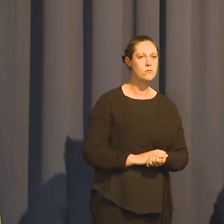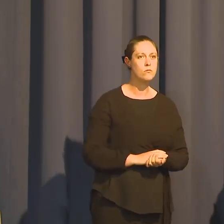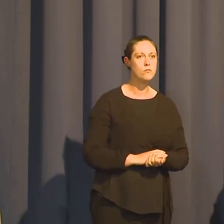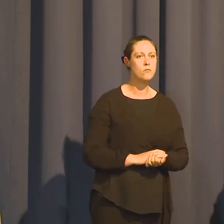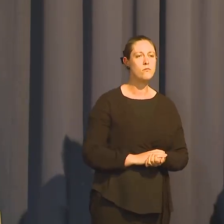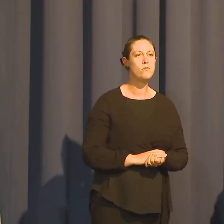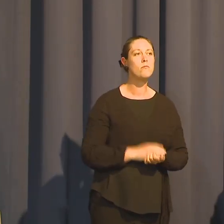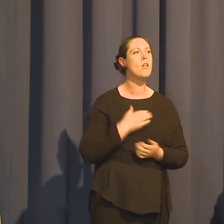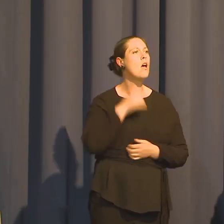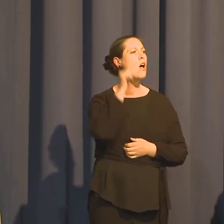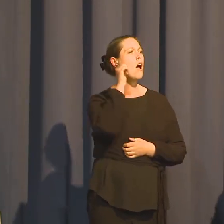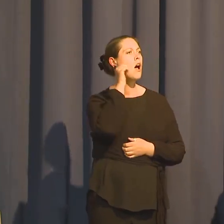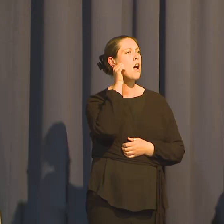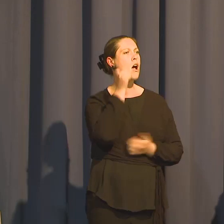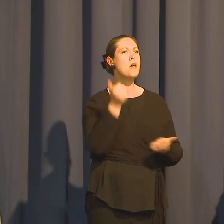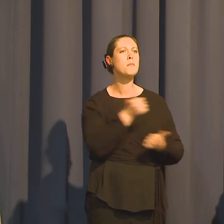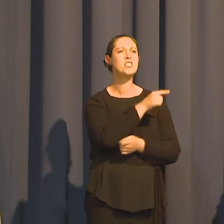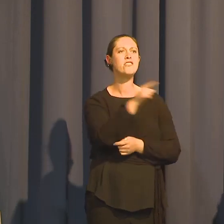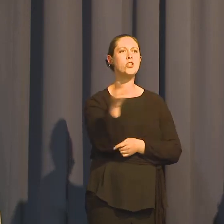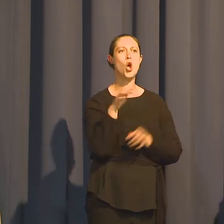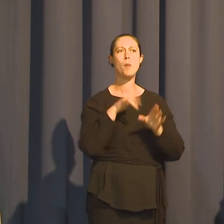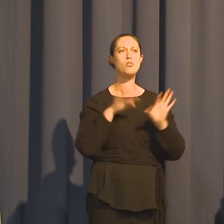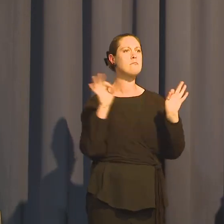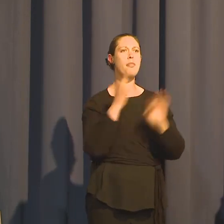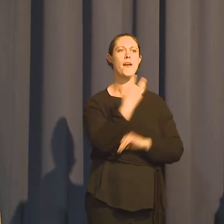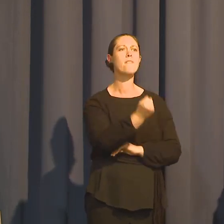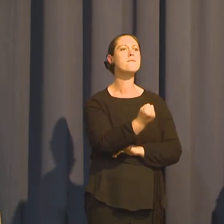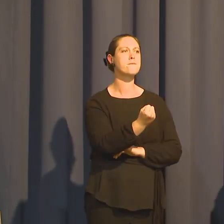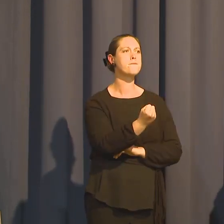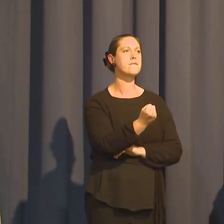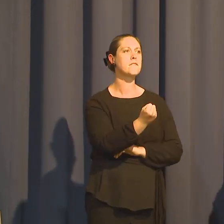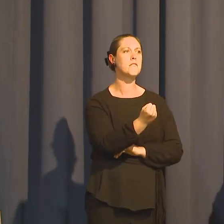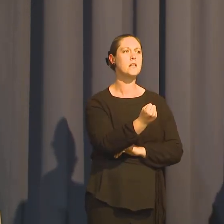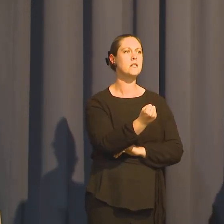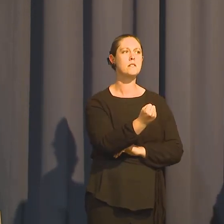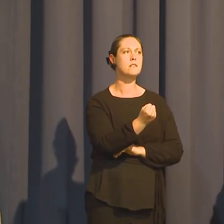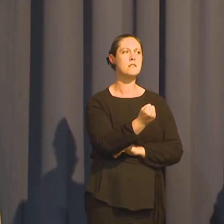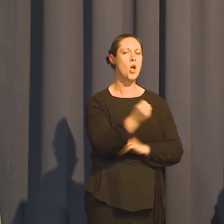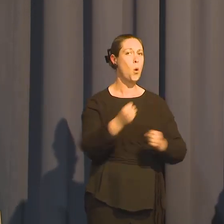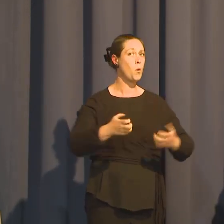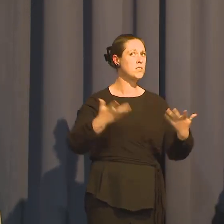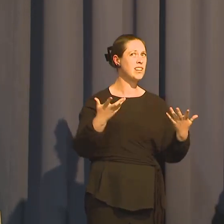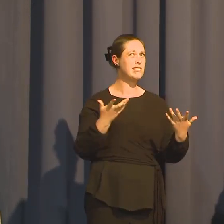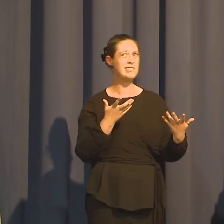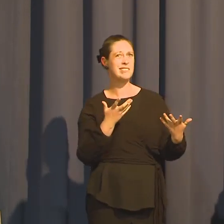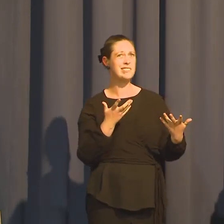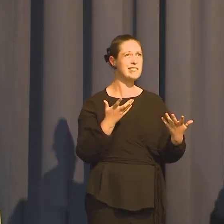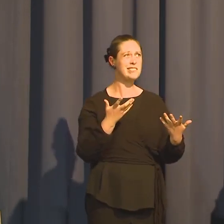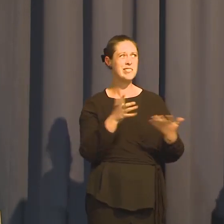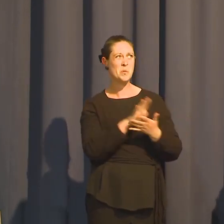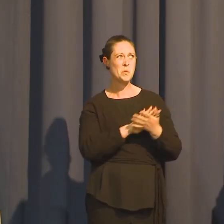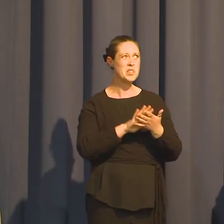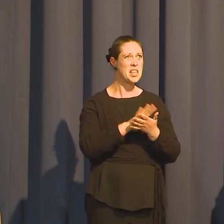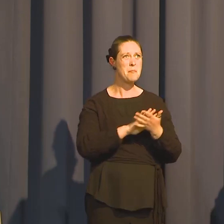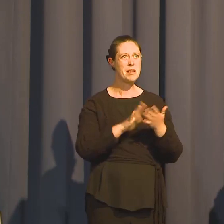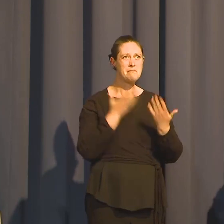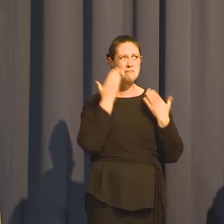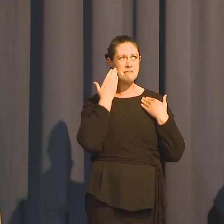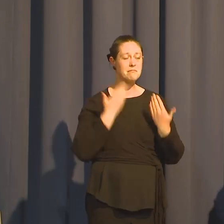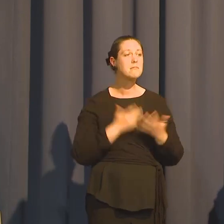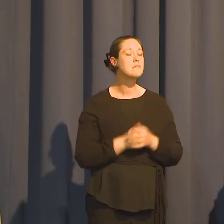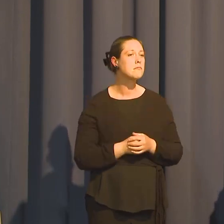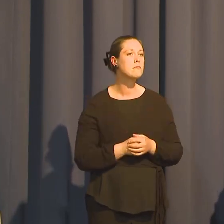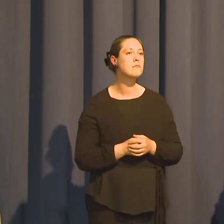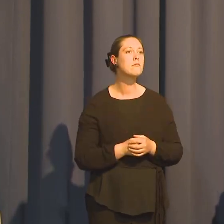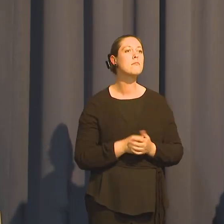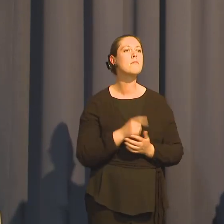I realise an awful lot of folk don't have computers and are not familiar with websites or even what they mean, but I'd just like to get an